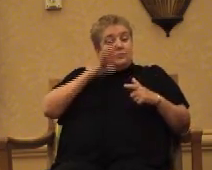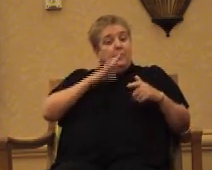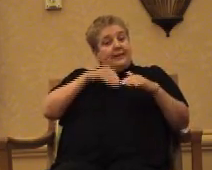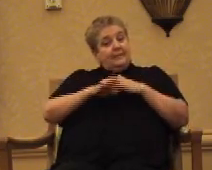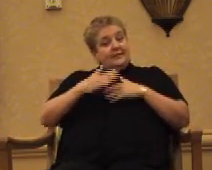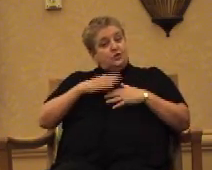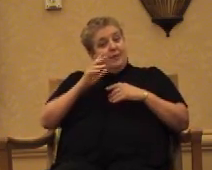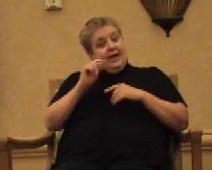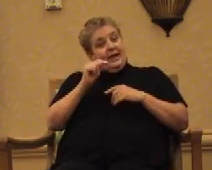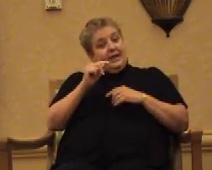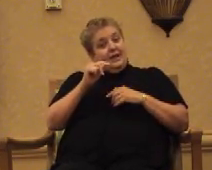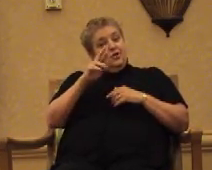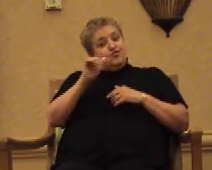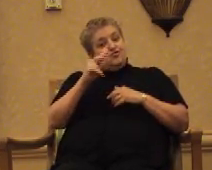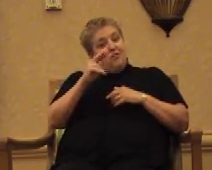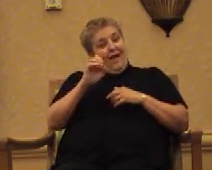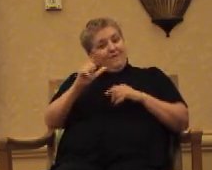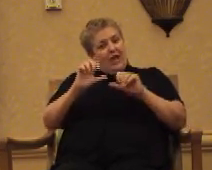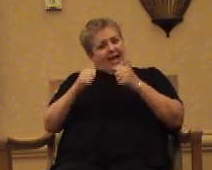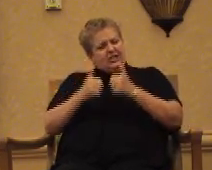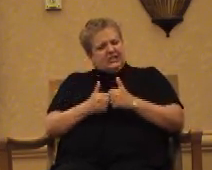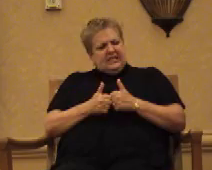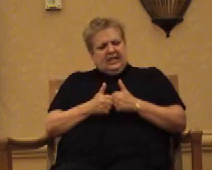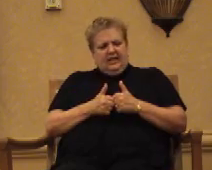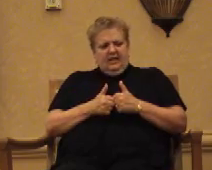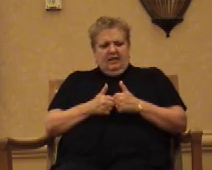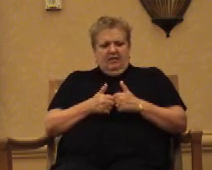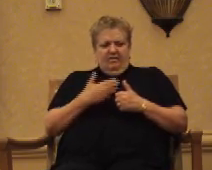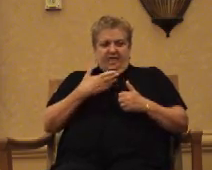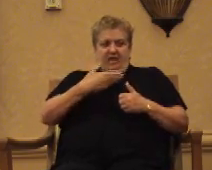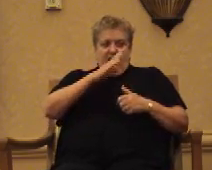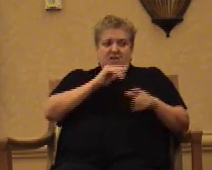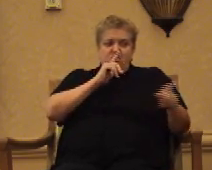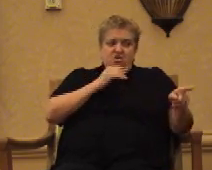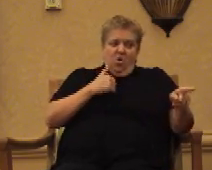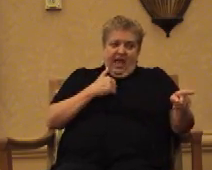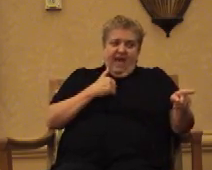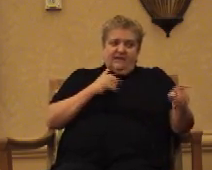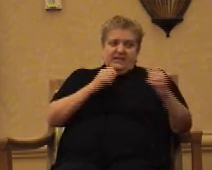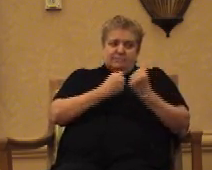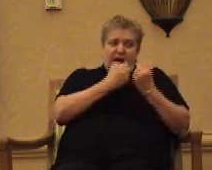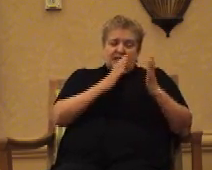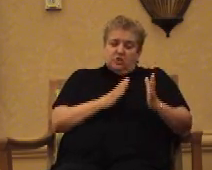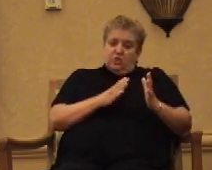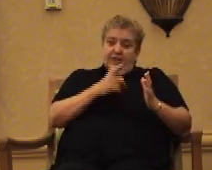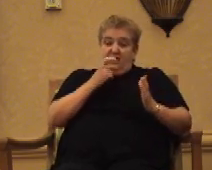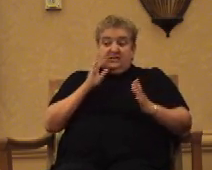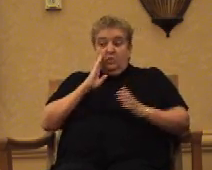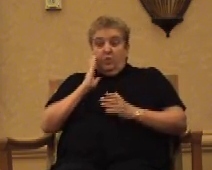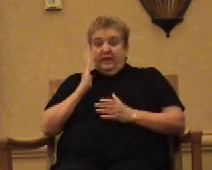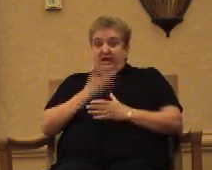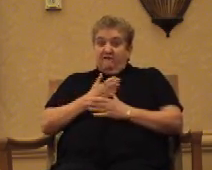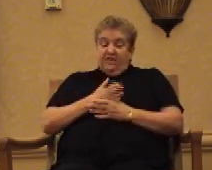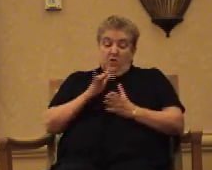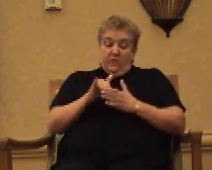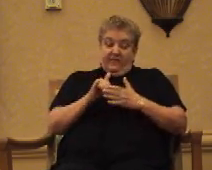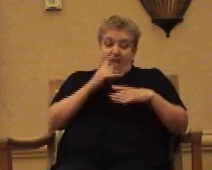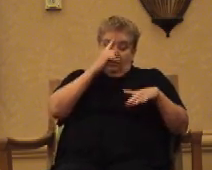at, and I think, thank God you don't have a sponsor. He would start interfering with this little obsession here. And I